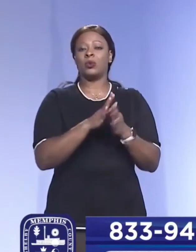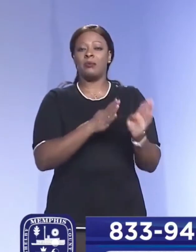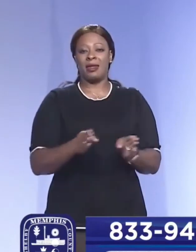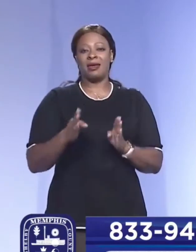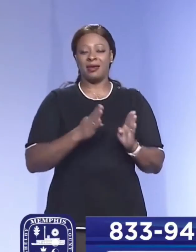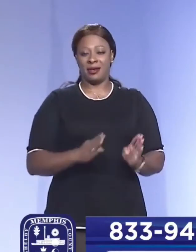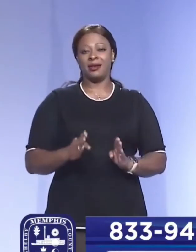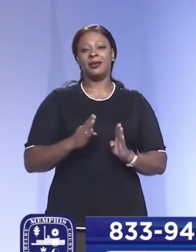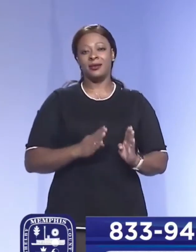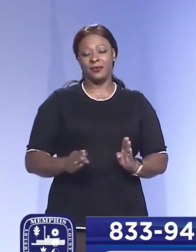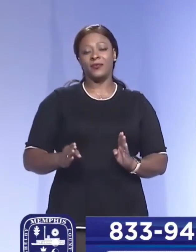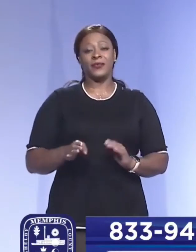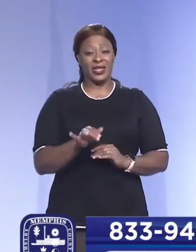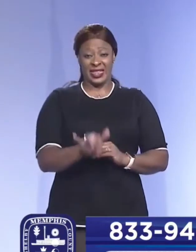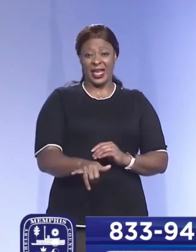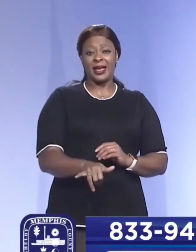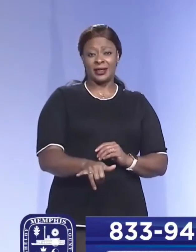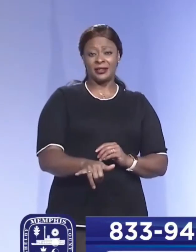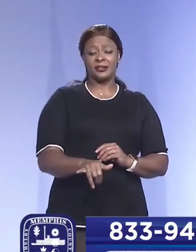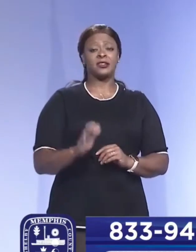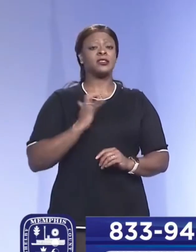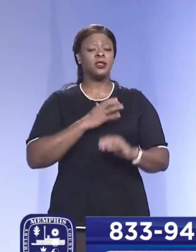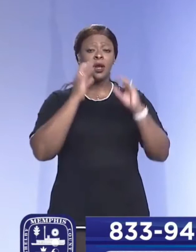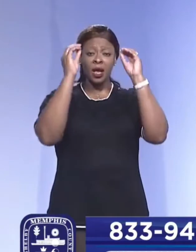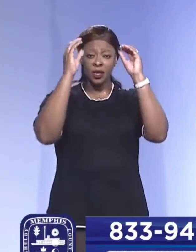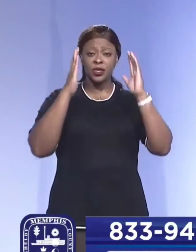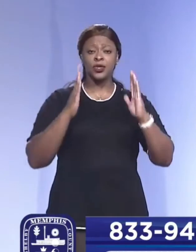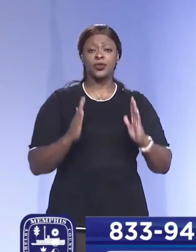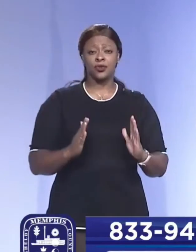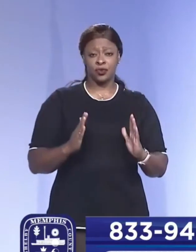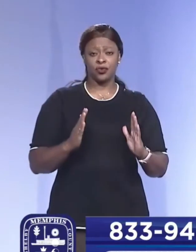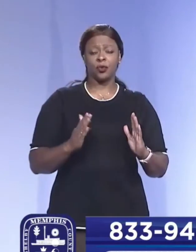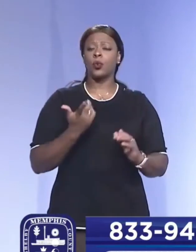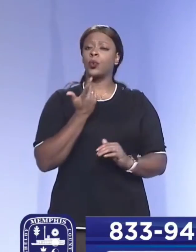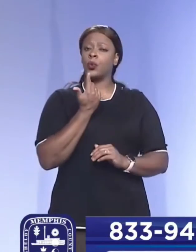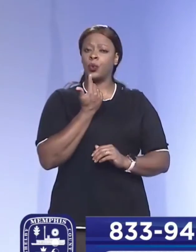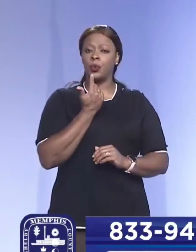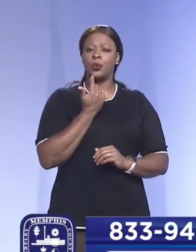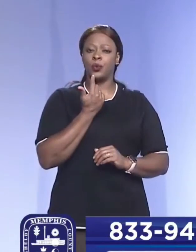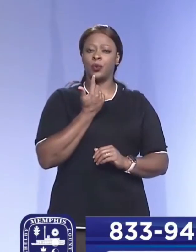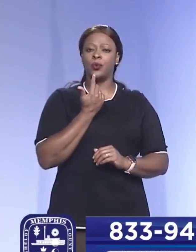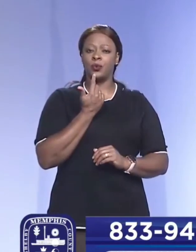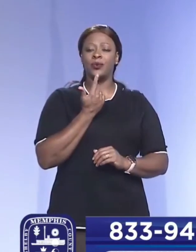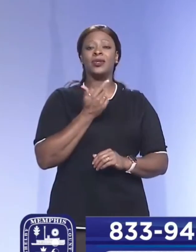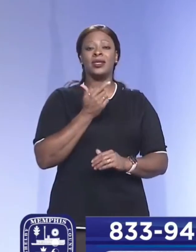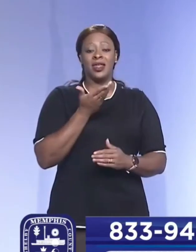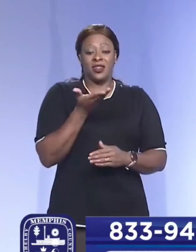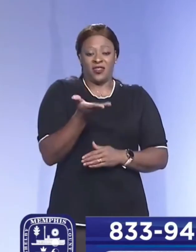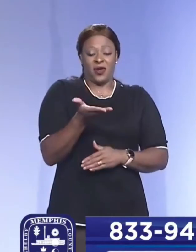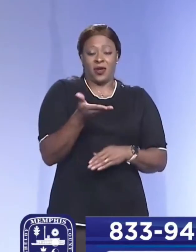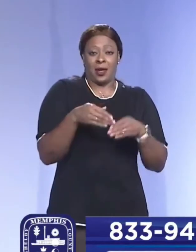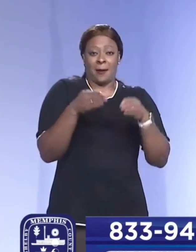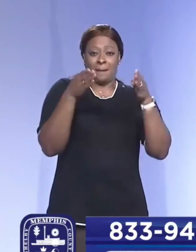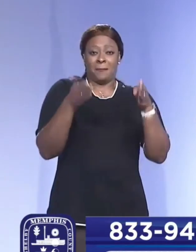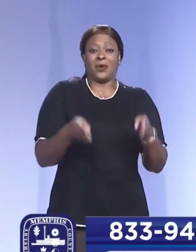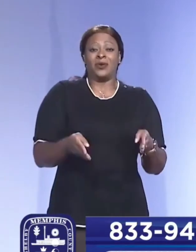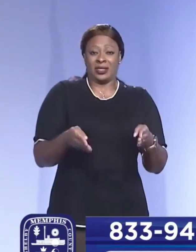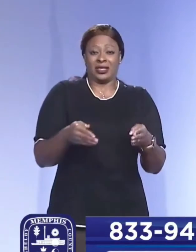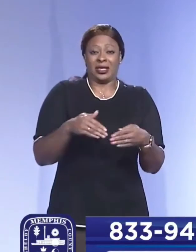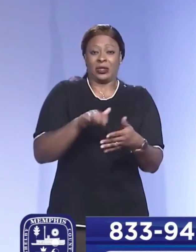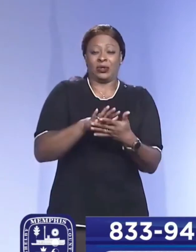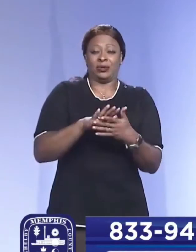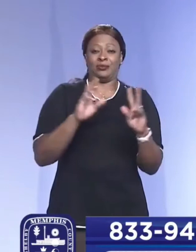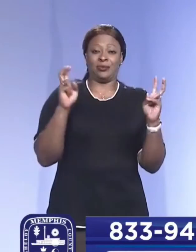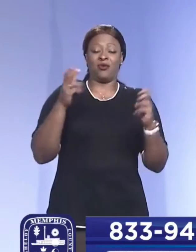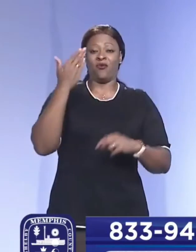planning, is that our teachers who are at the front line, so to